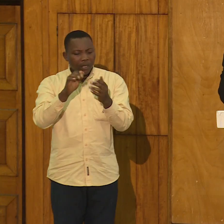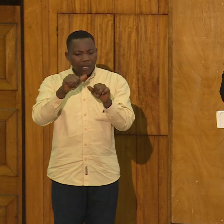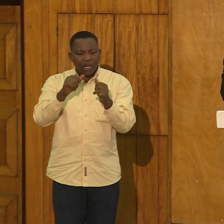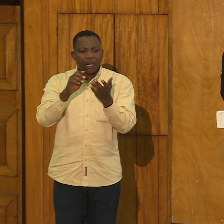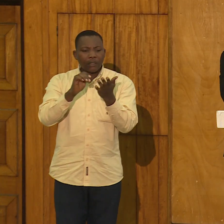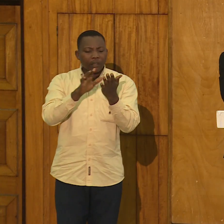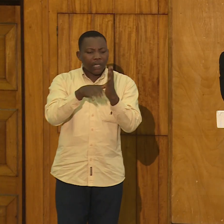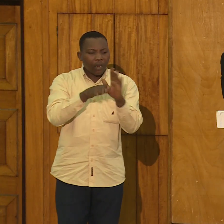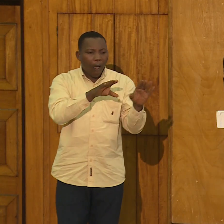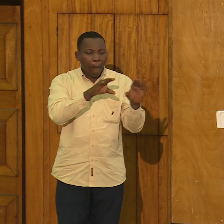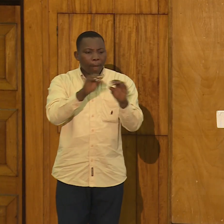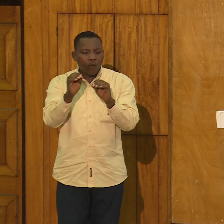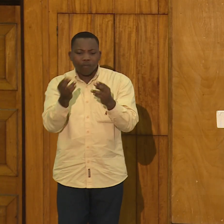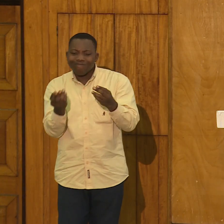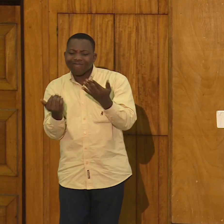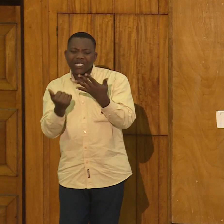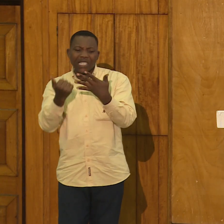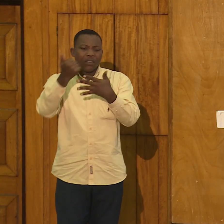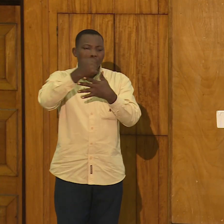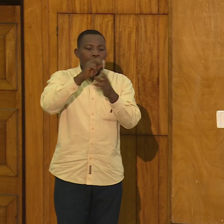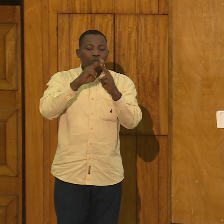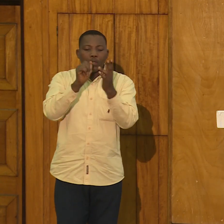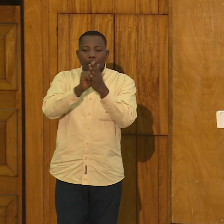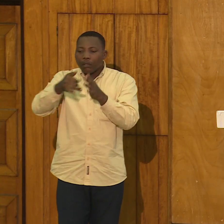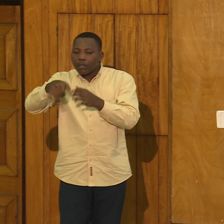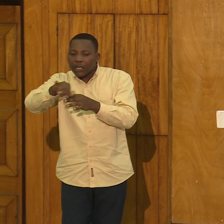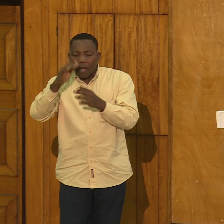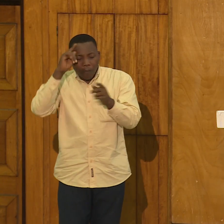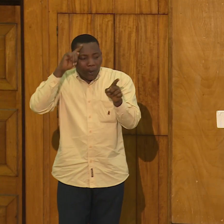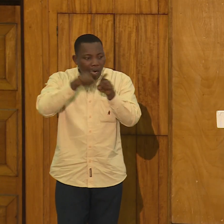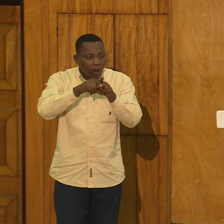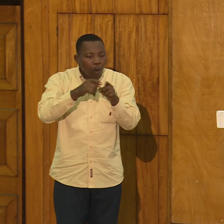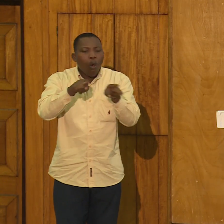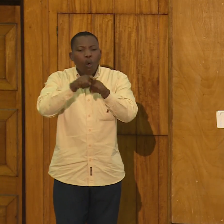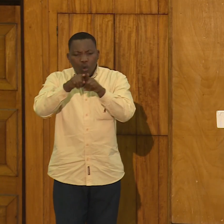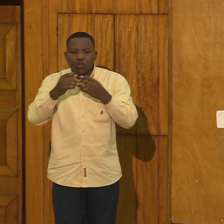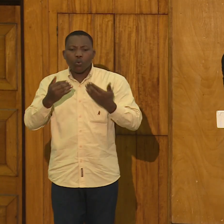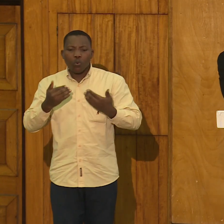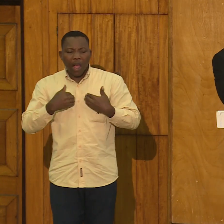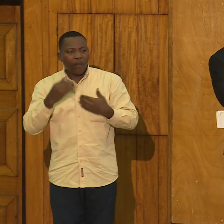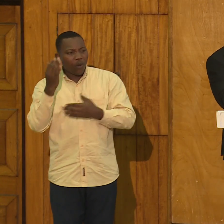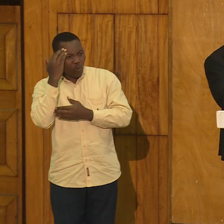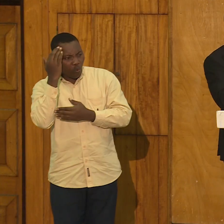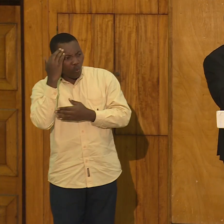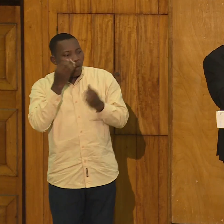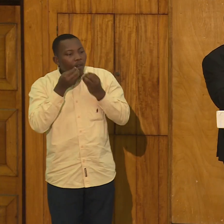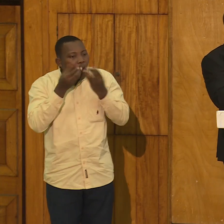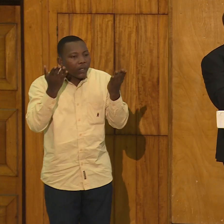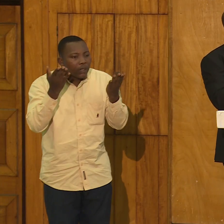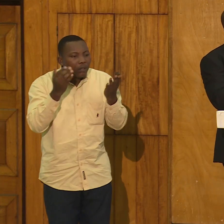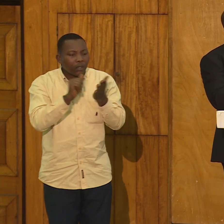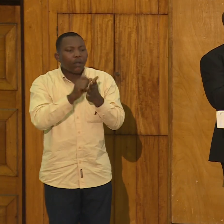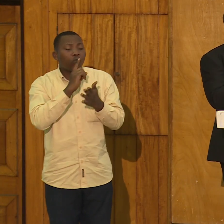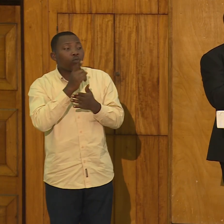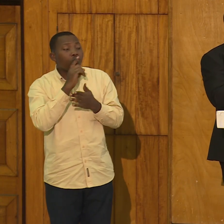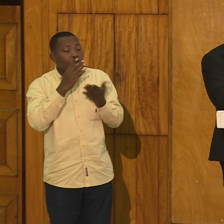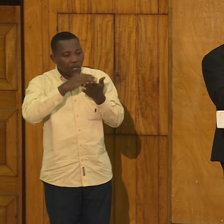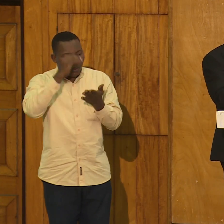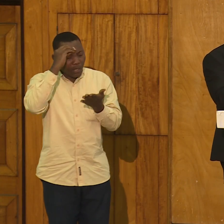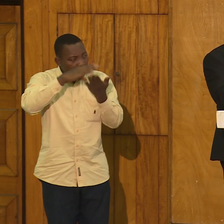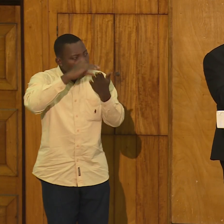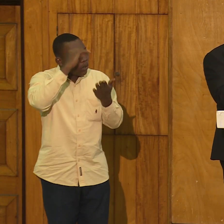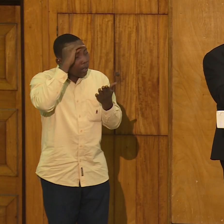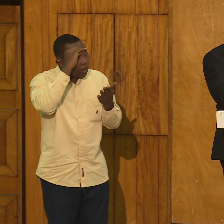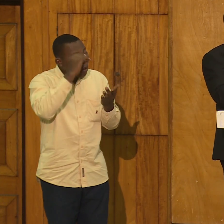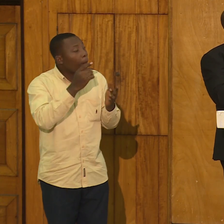their friends, their brothers also get to know the information that they are learning, because this is a manual-driven